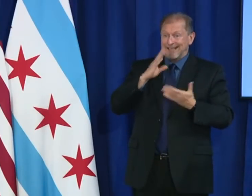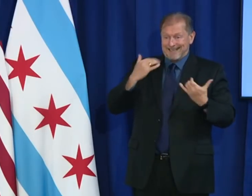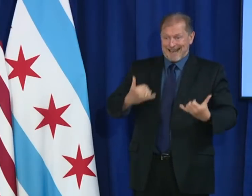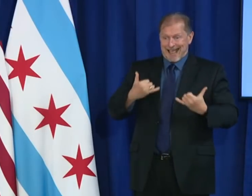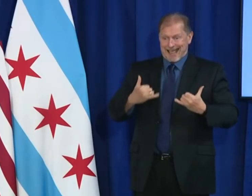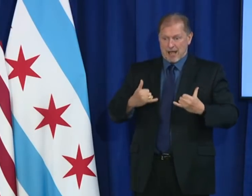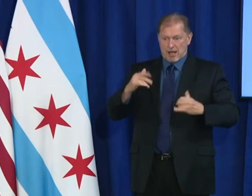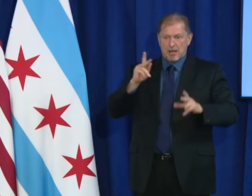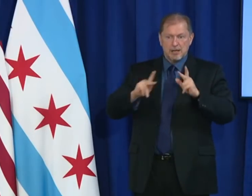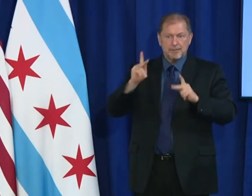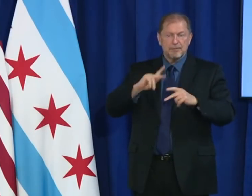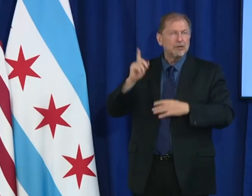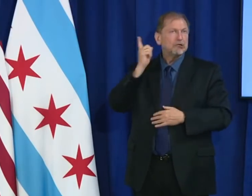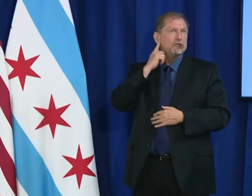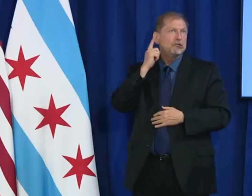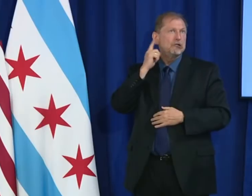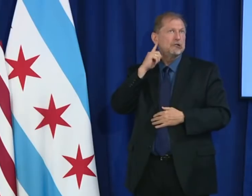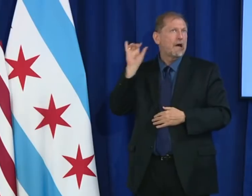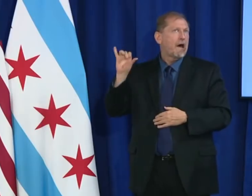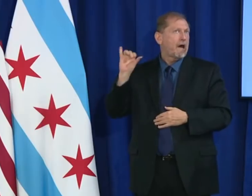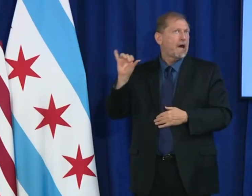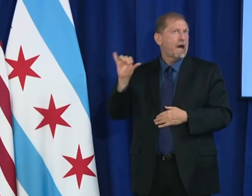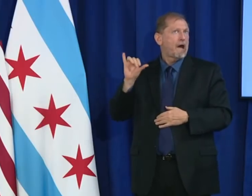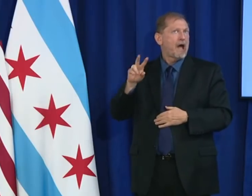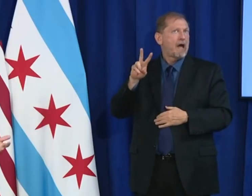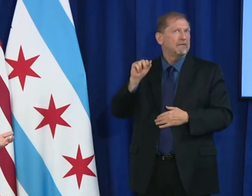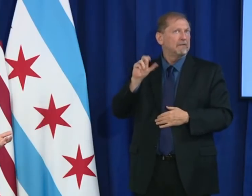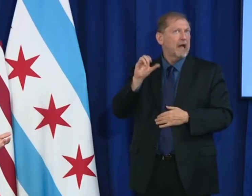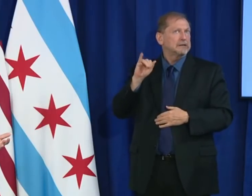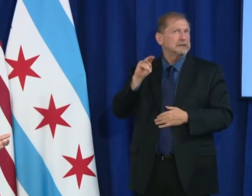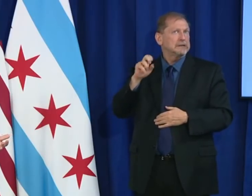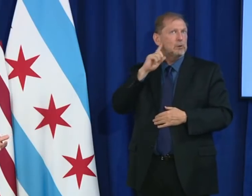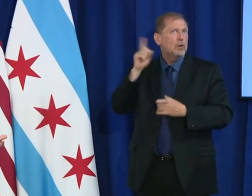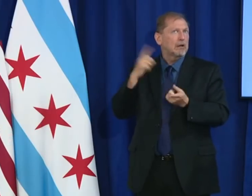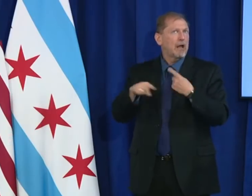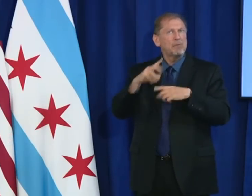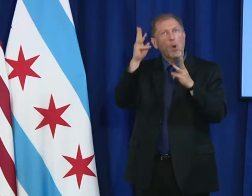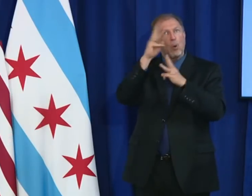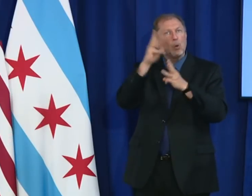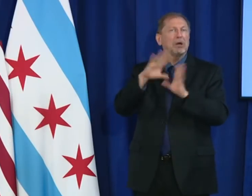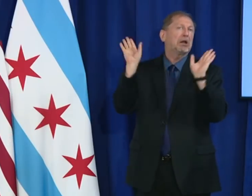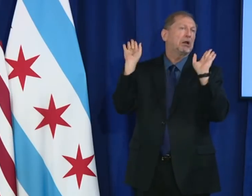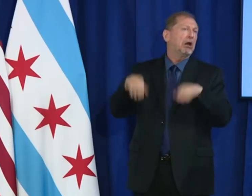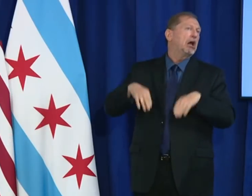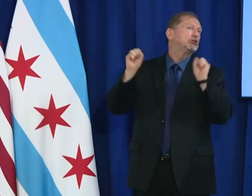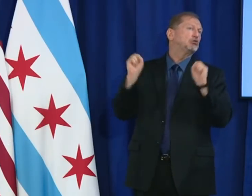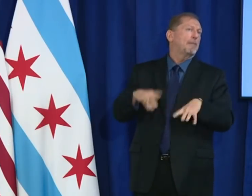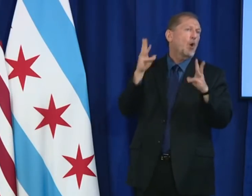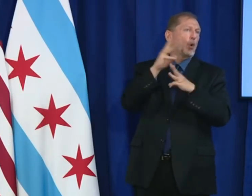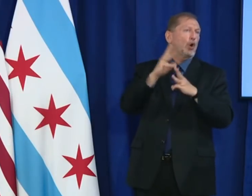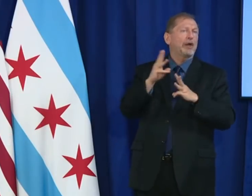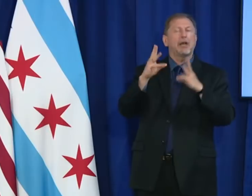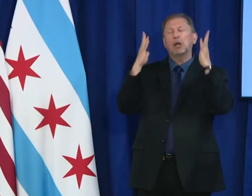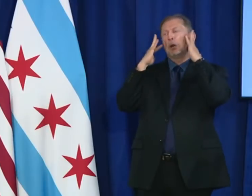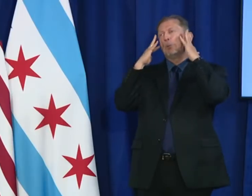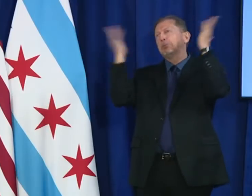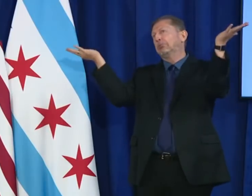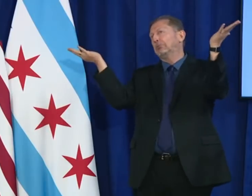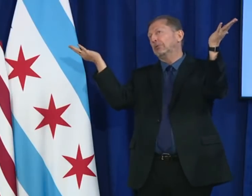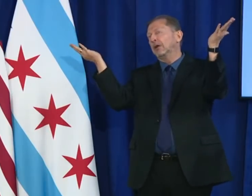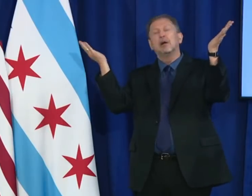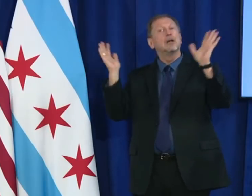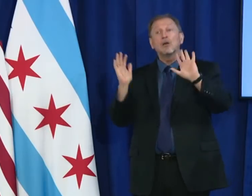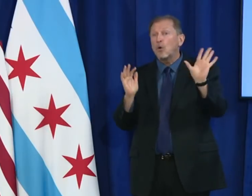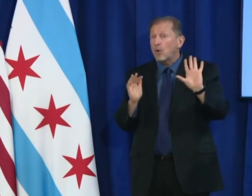I think people hear, oh, vaccine is coming, I don't need to worry anymore. But the problem is that even if we're